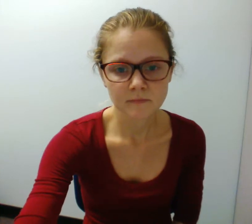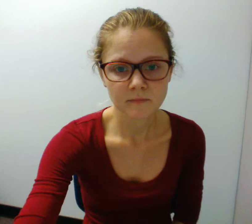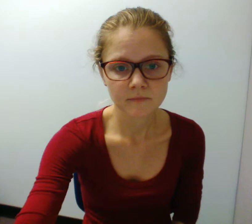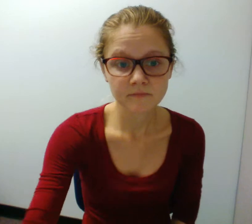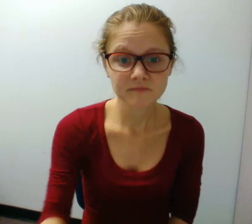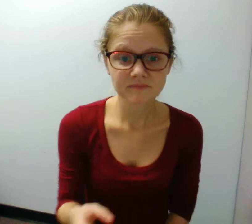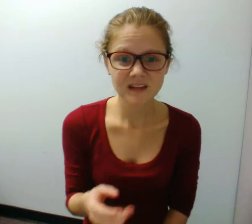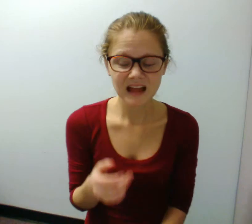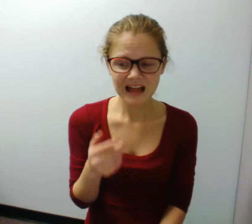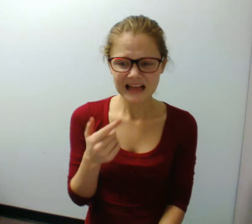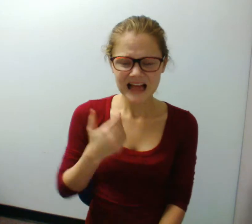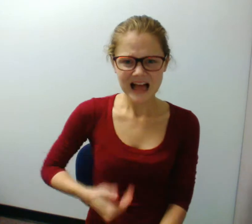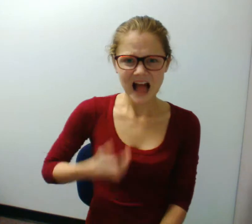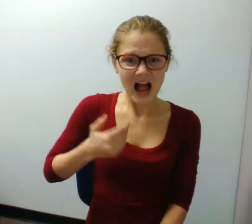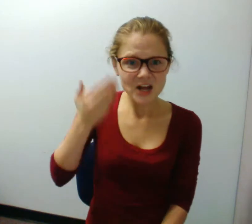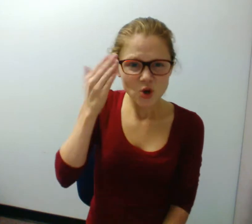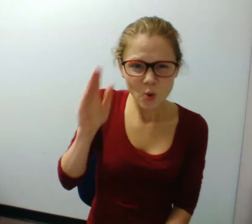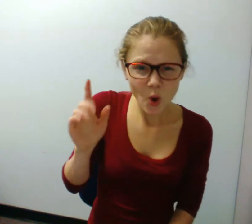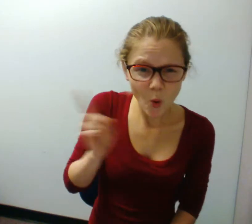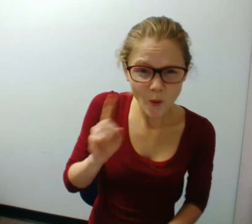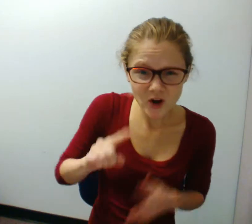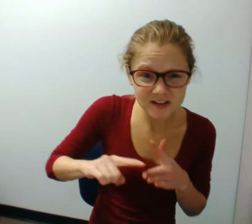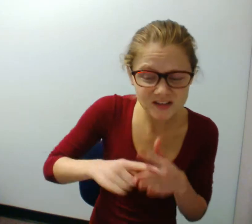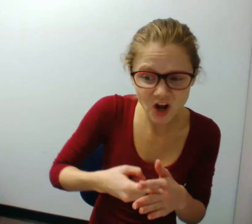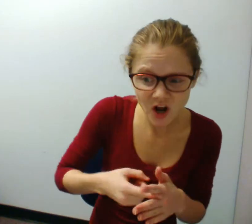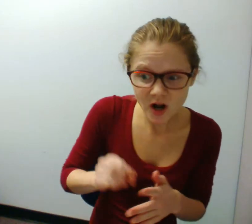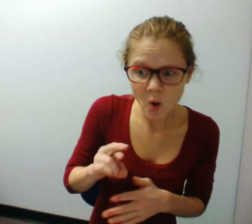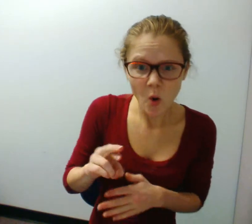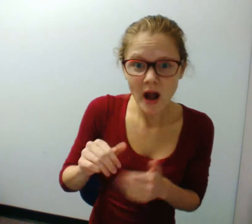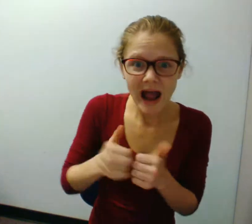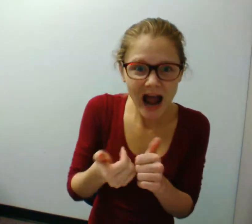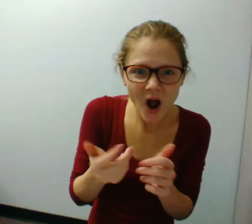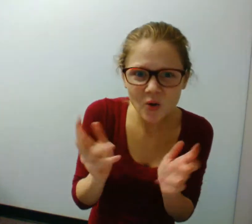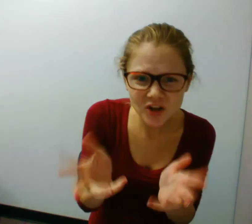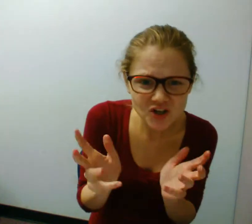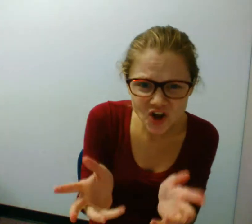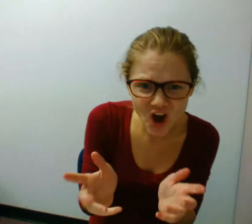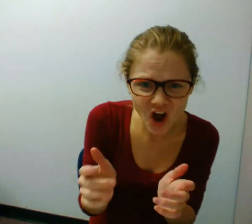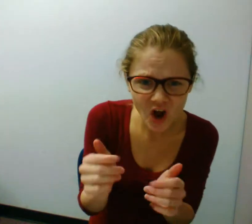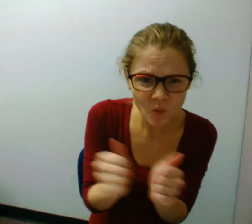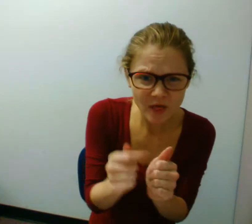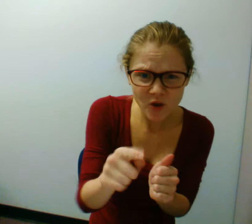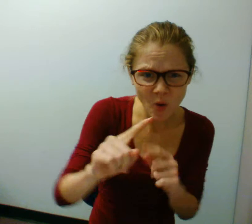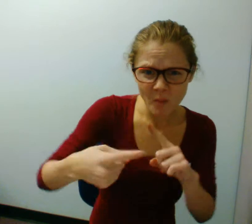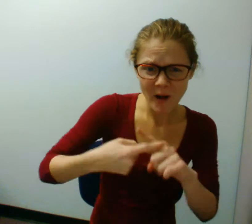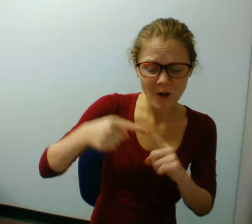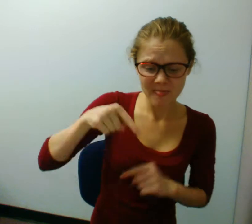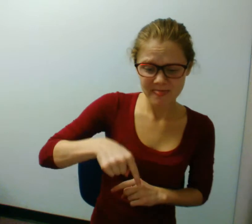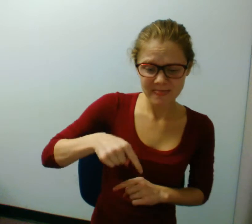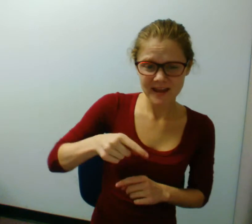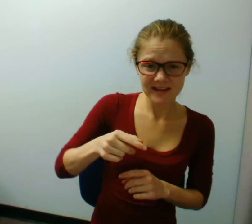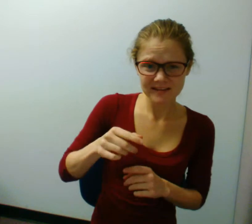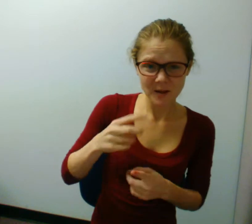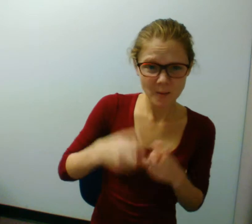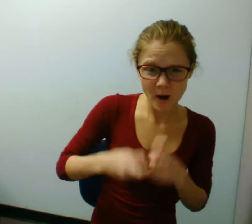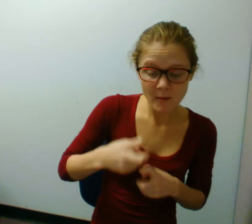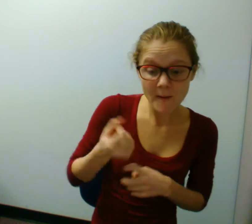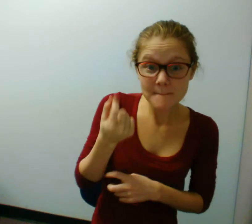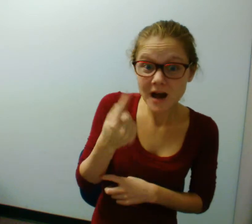really don't know where to start or how to talk to you about this, but I'm very